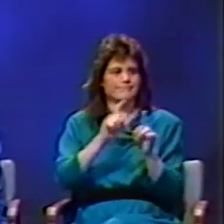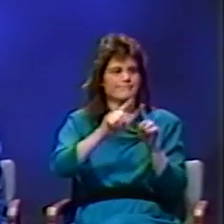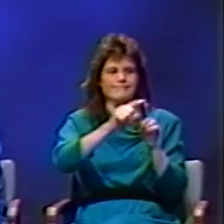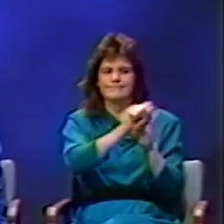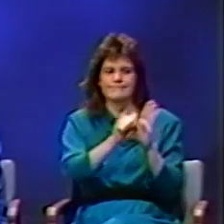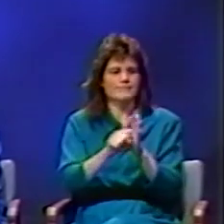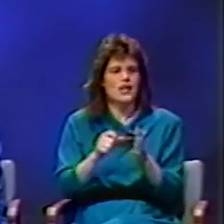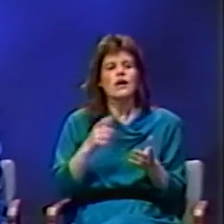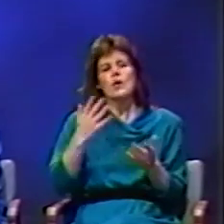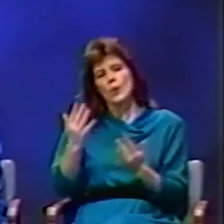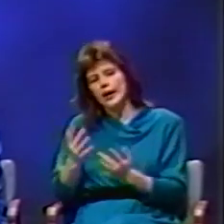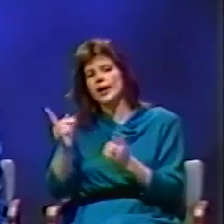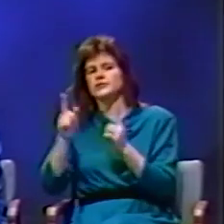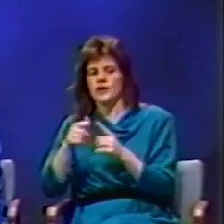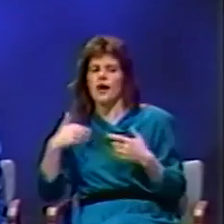that opportunity to serve you.